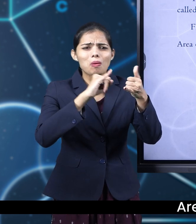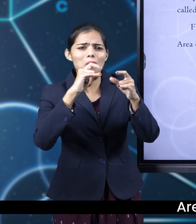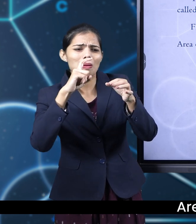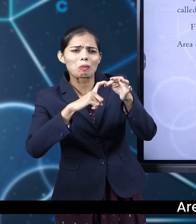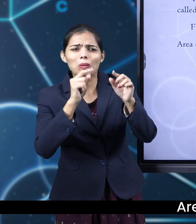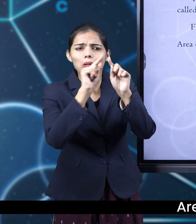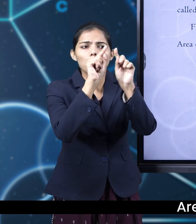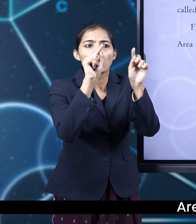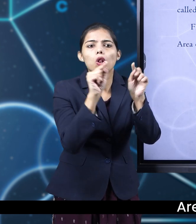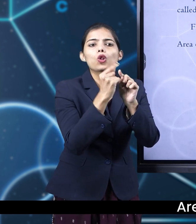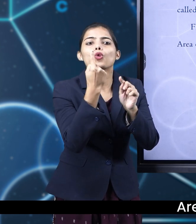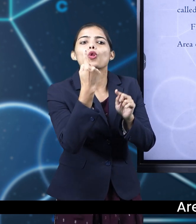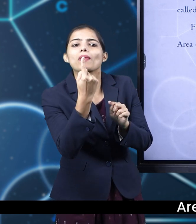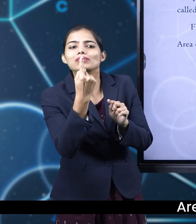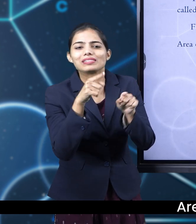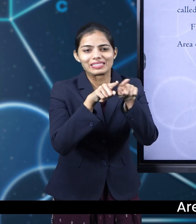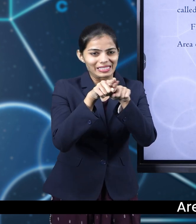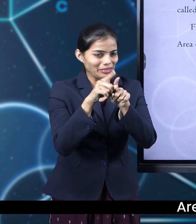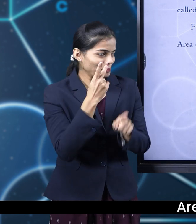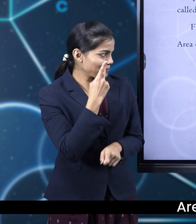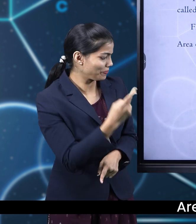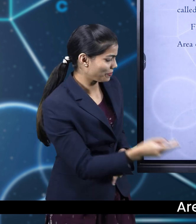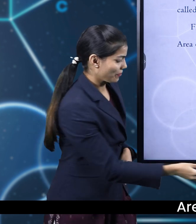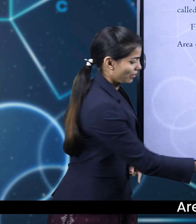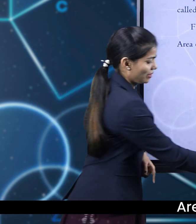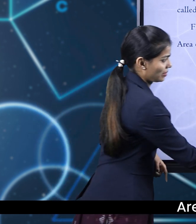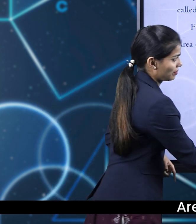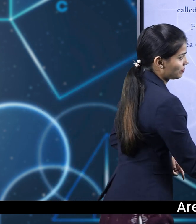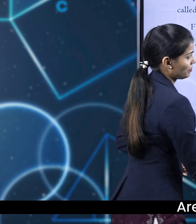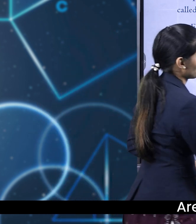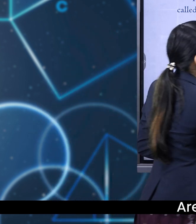Area of each square is 1 square centimeter.